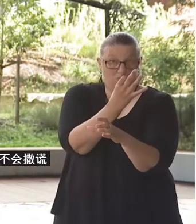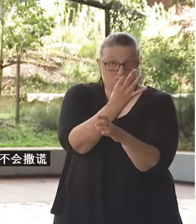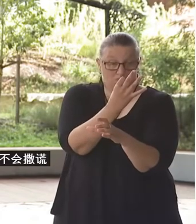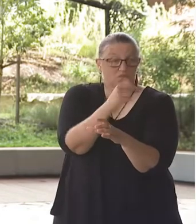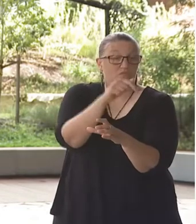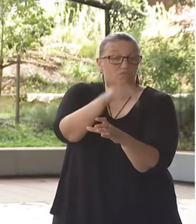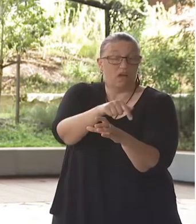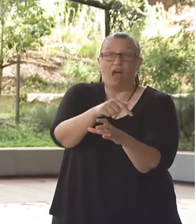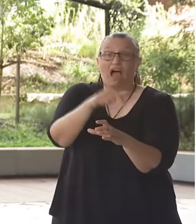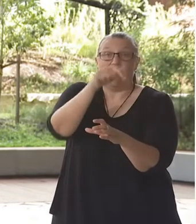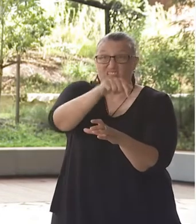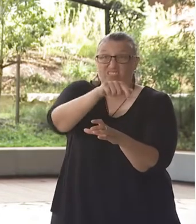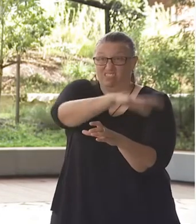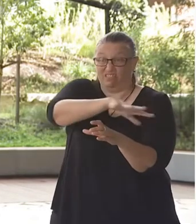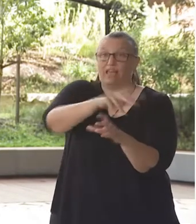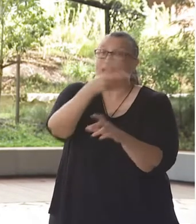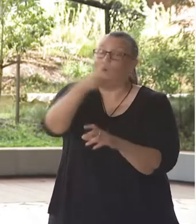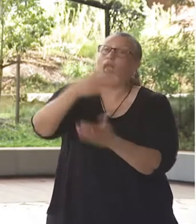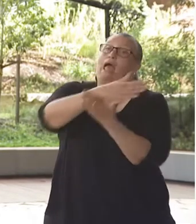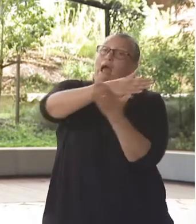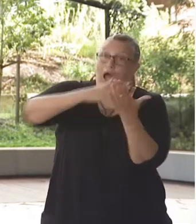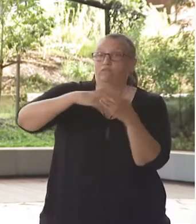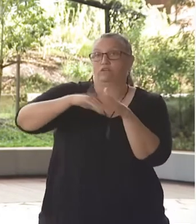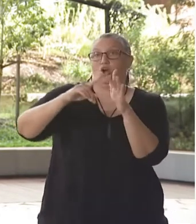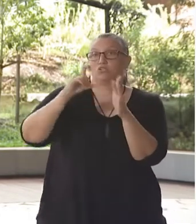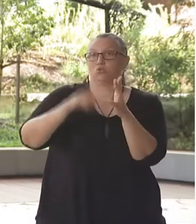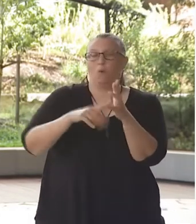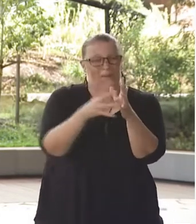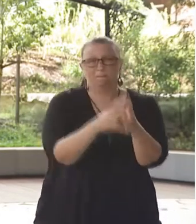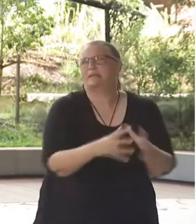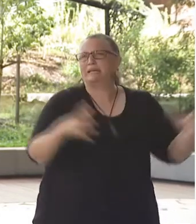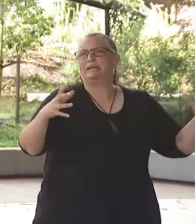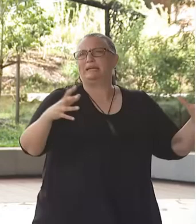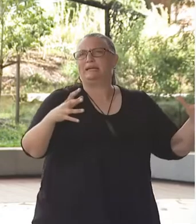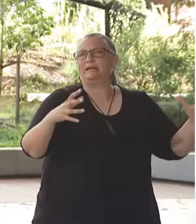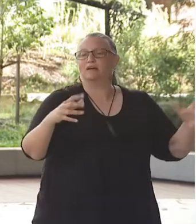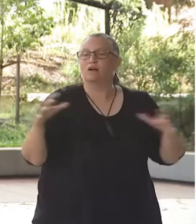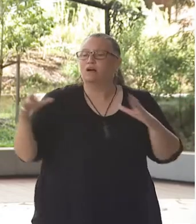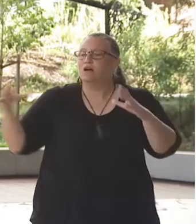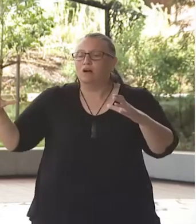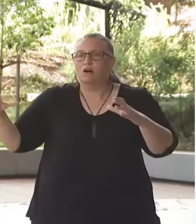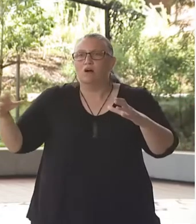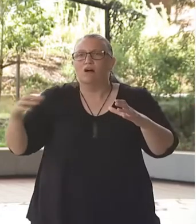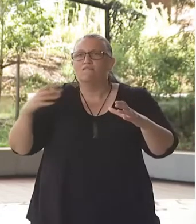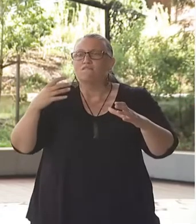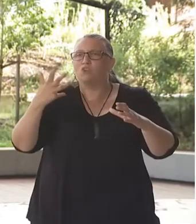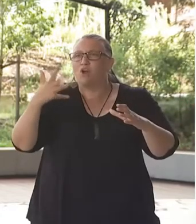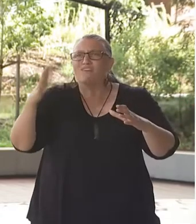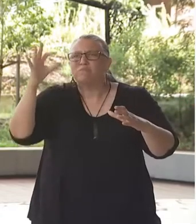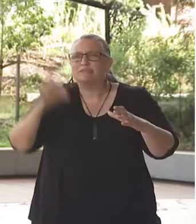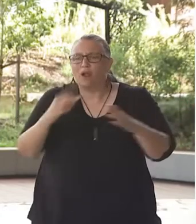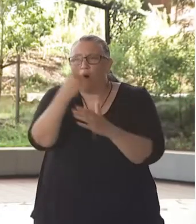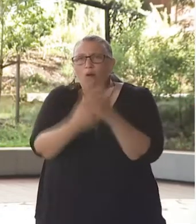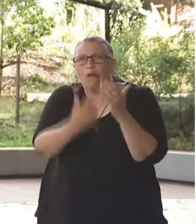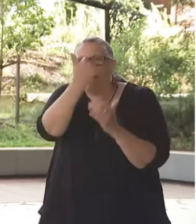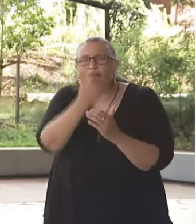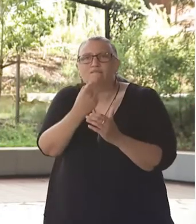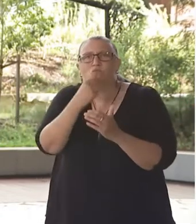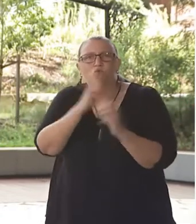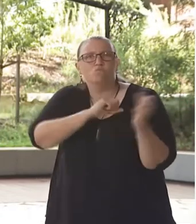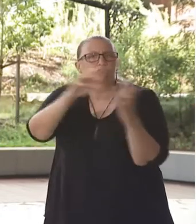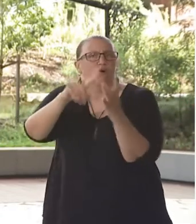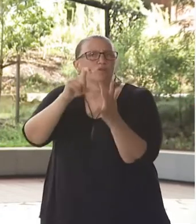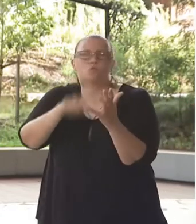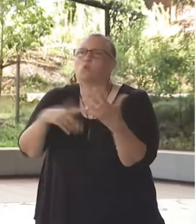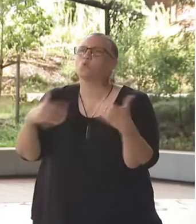is key to keeping yourself, your friends and your family safe. So please continue to make that effort. It has been the efforts